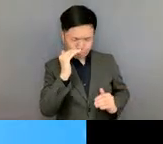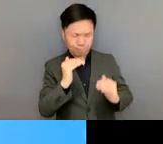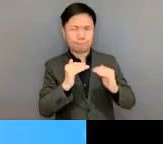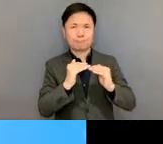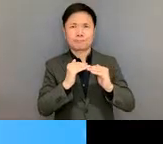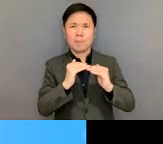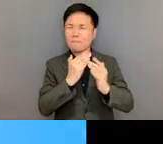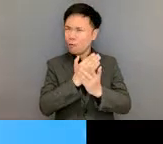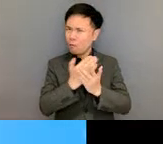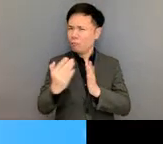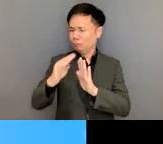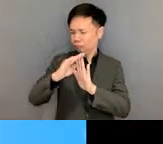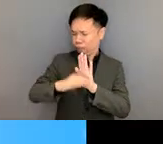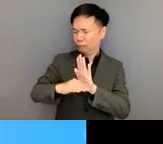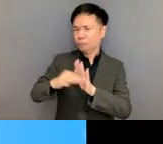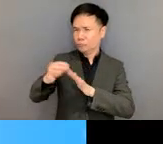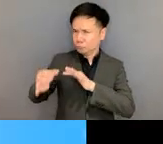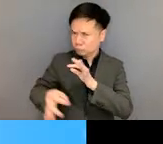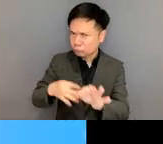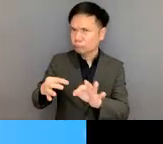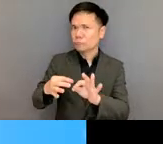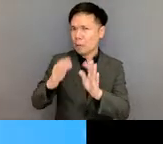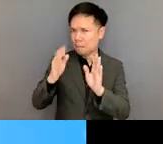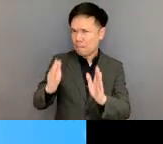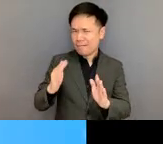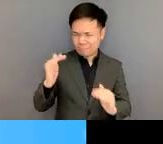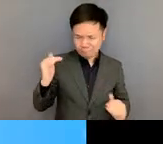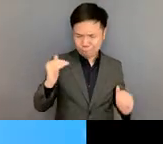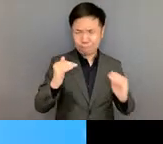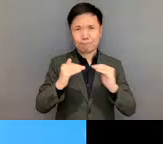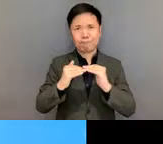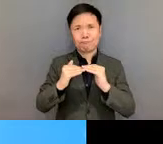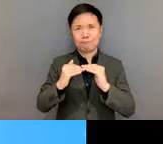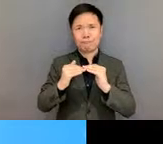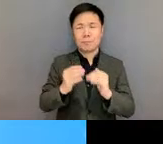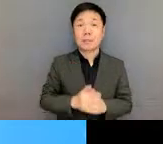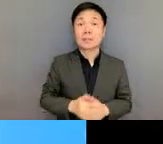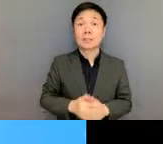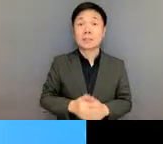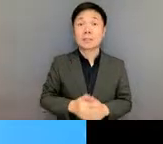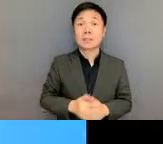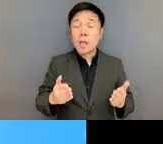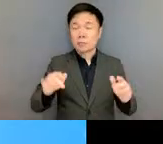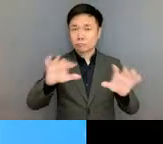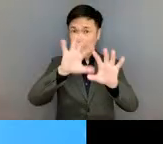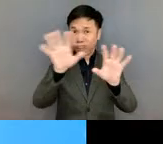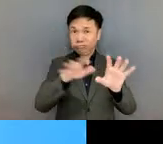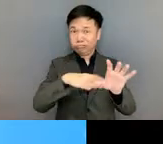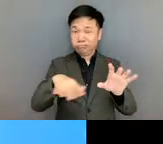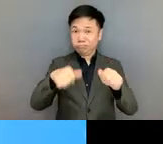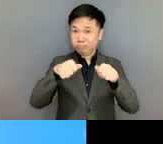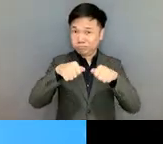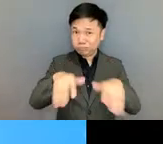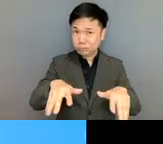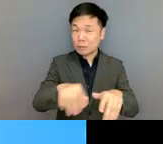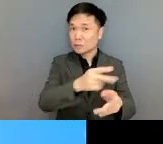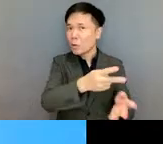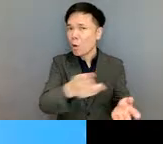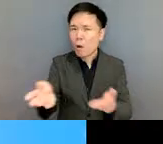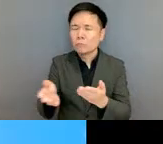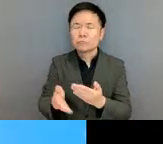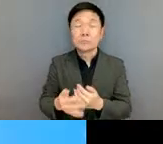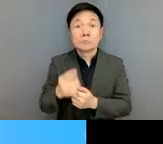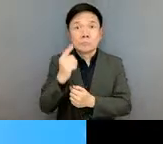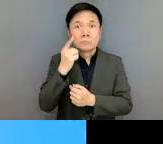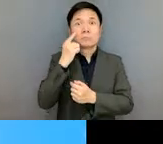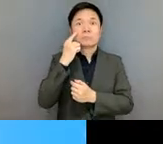strategies. This very, very important webinar provides a critical platform for